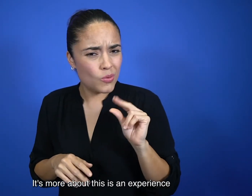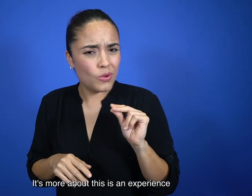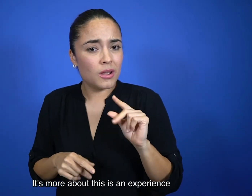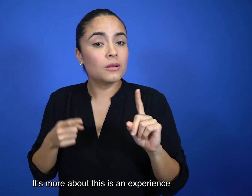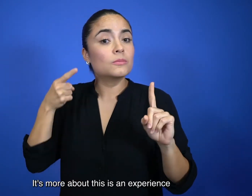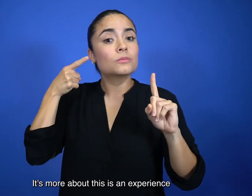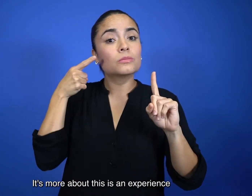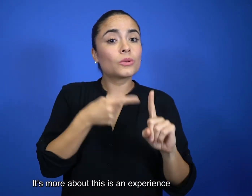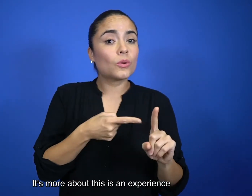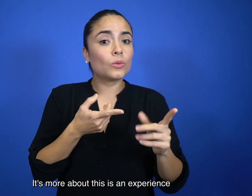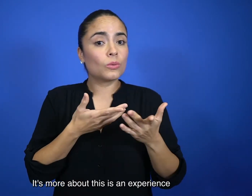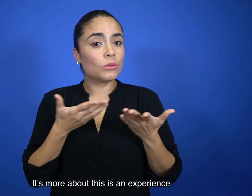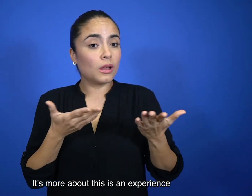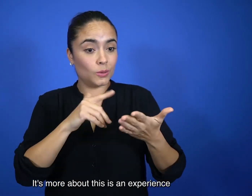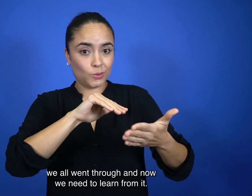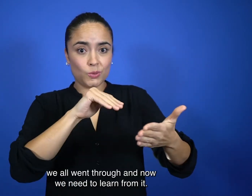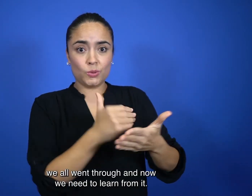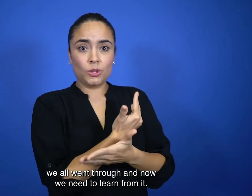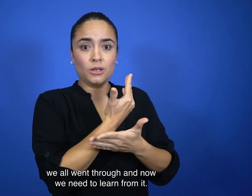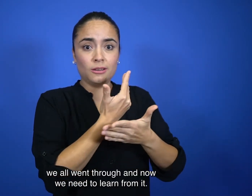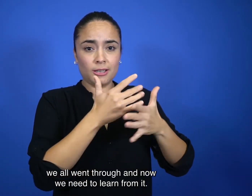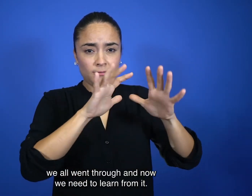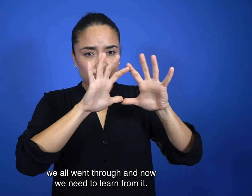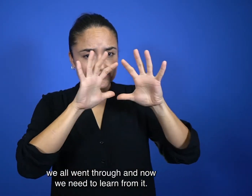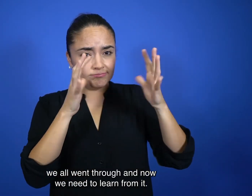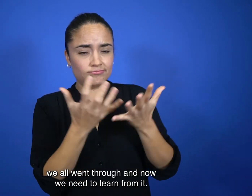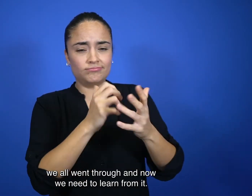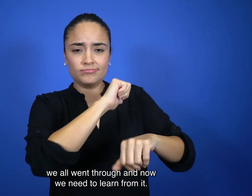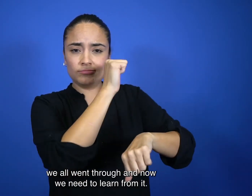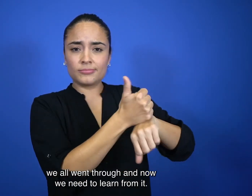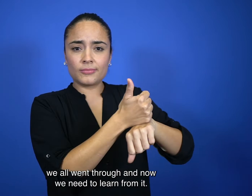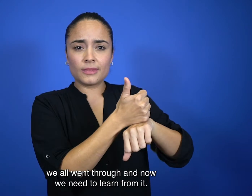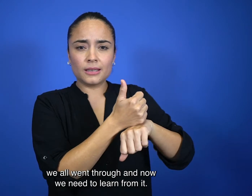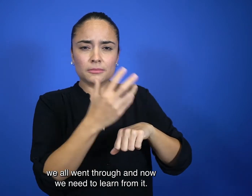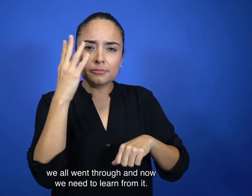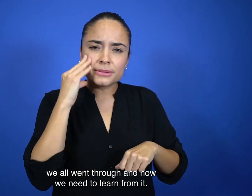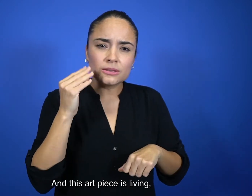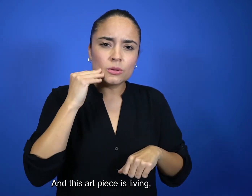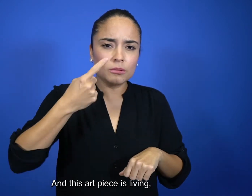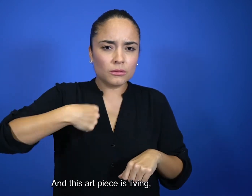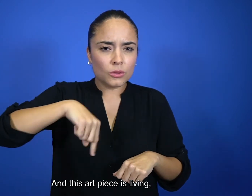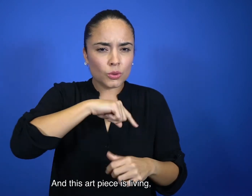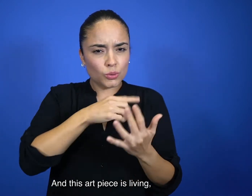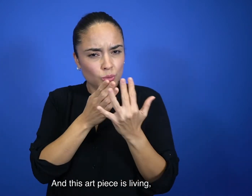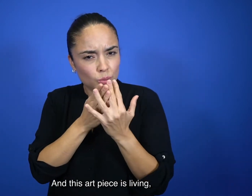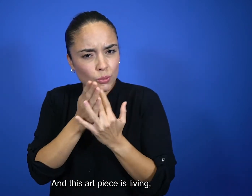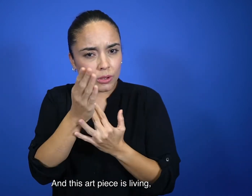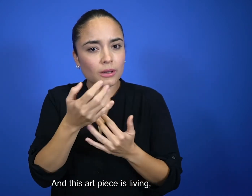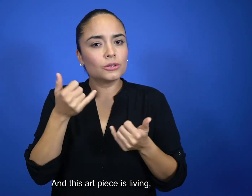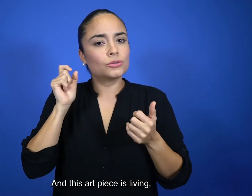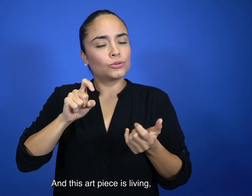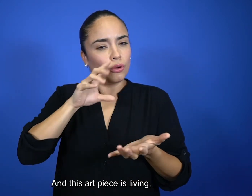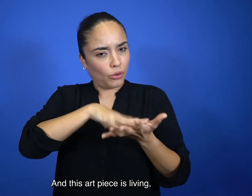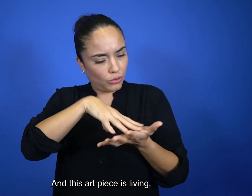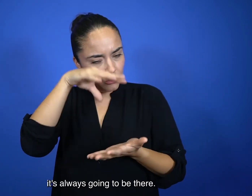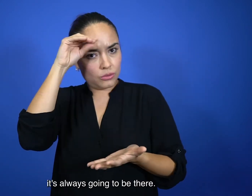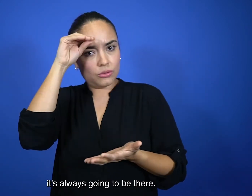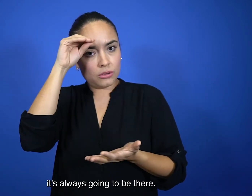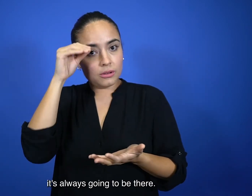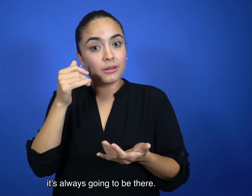is an experience we all went through, and now we need to learn from it. And this art piece is living. It's always going to